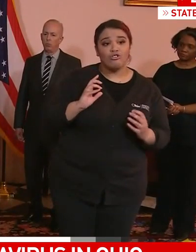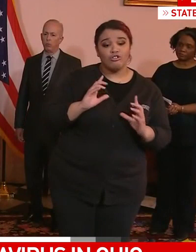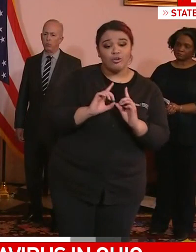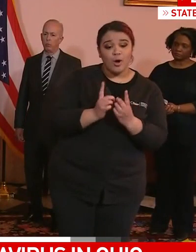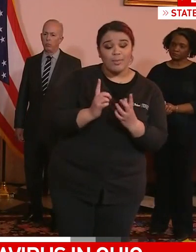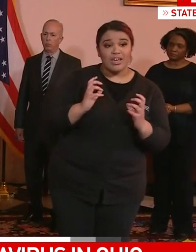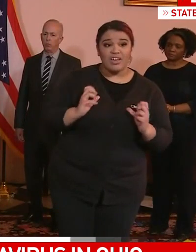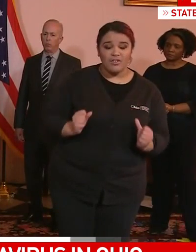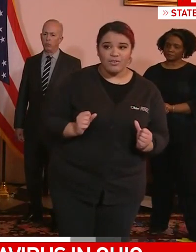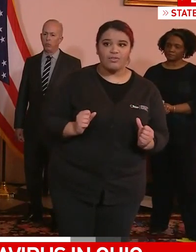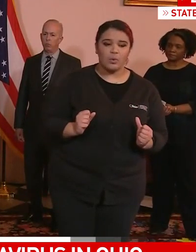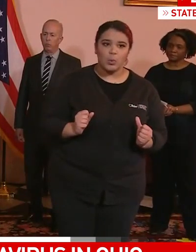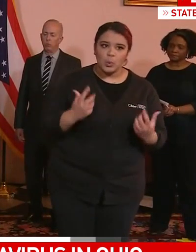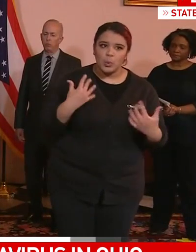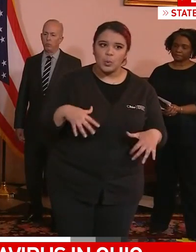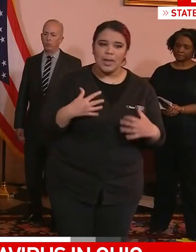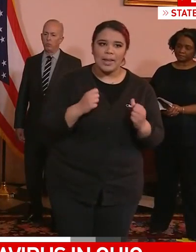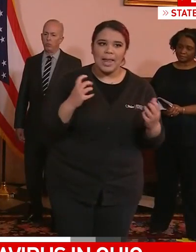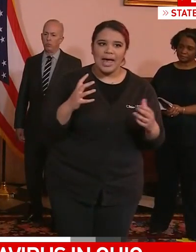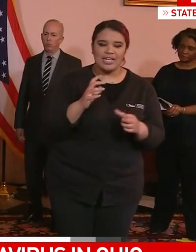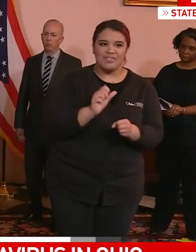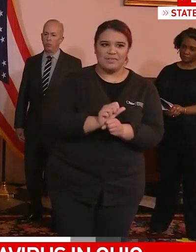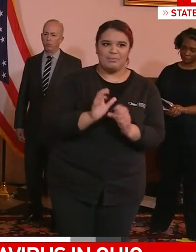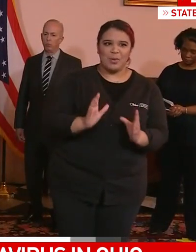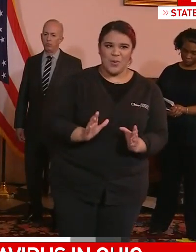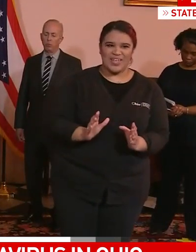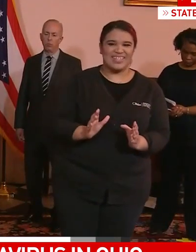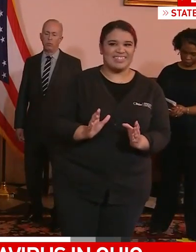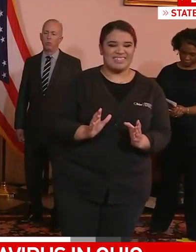working from home right now. Some of that will go for